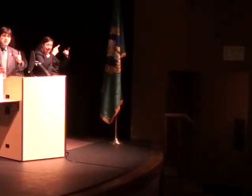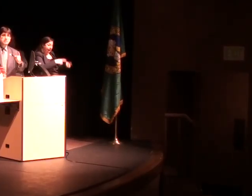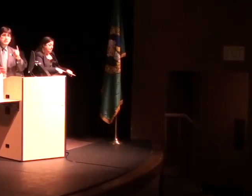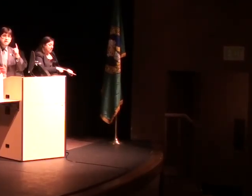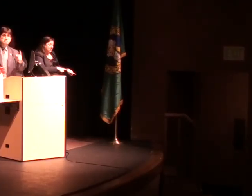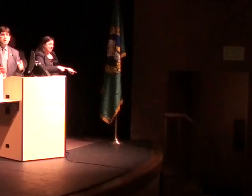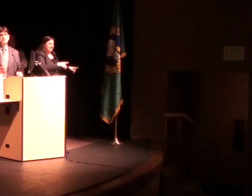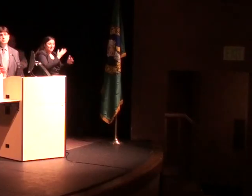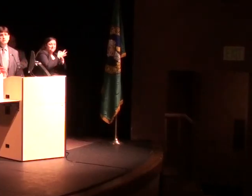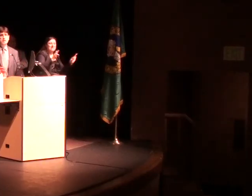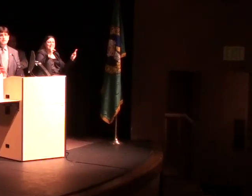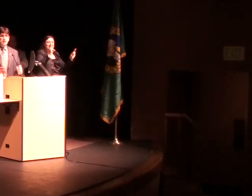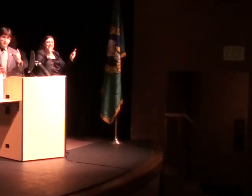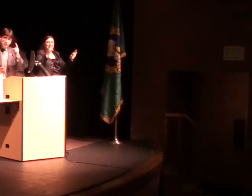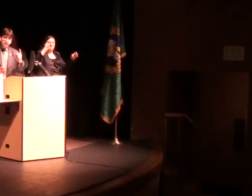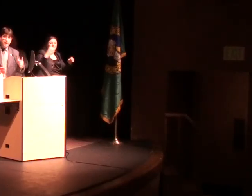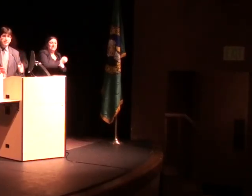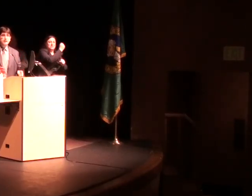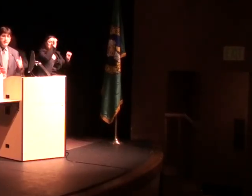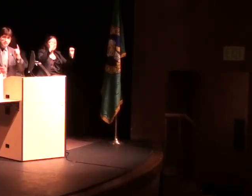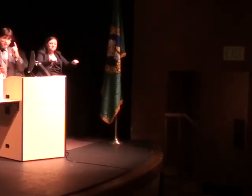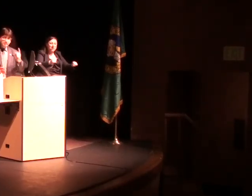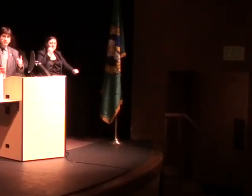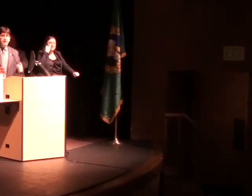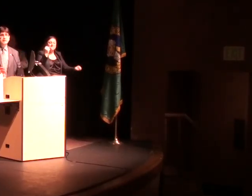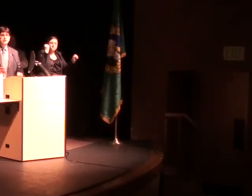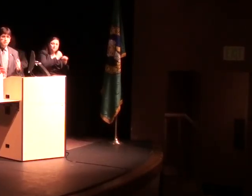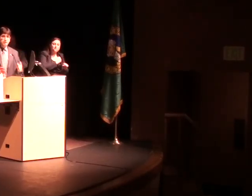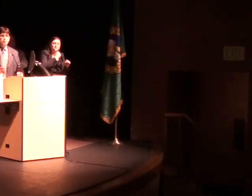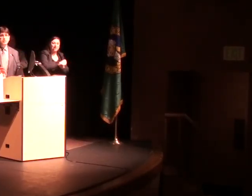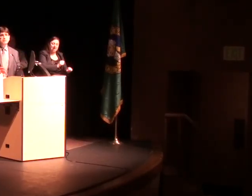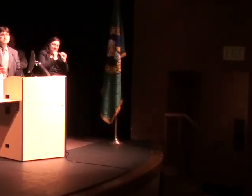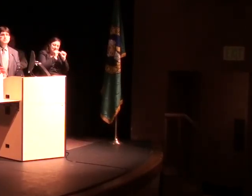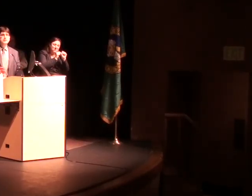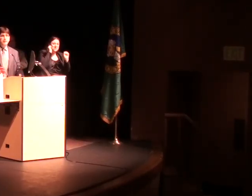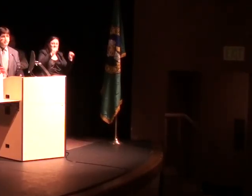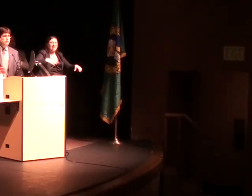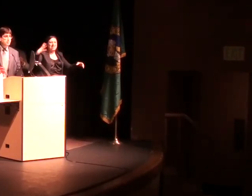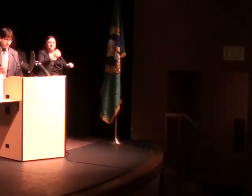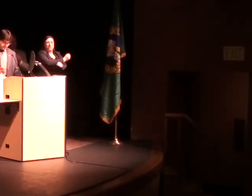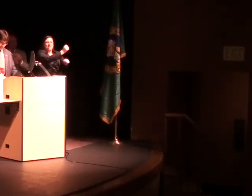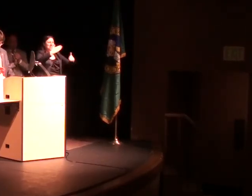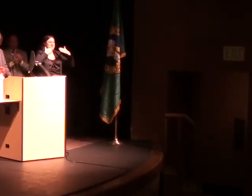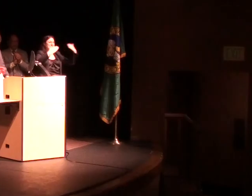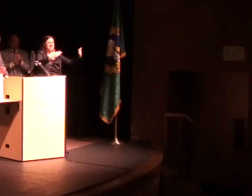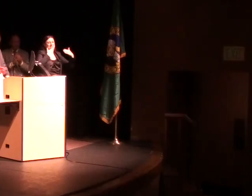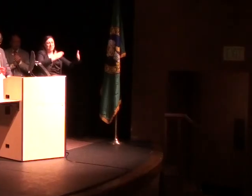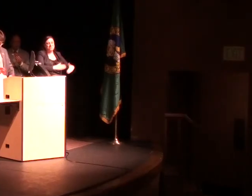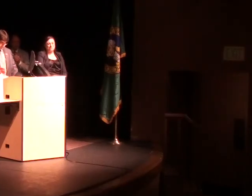that victory is possible. That if you fight and you keep fighting, you can win. Thank you very much.